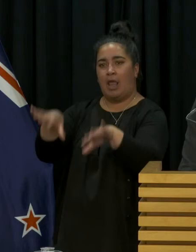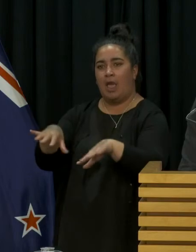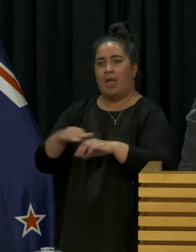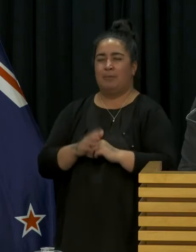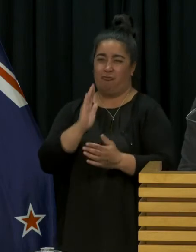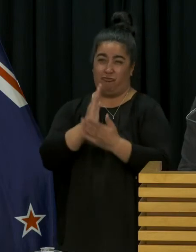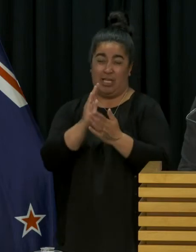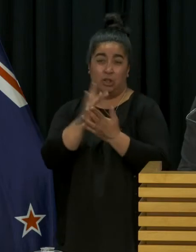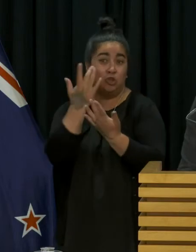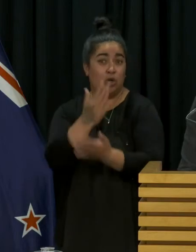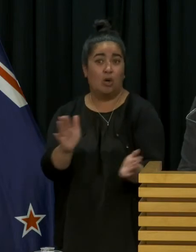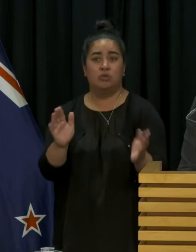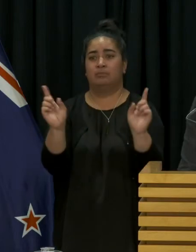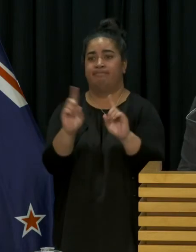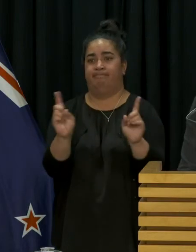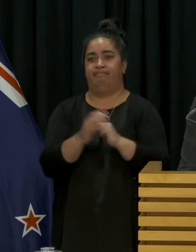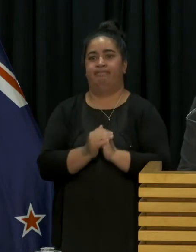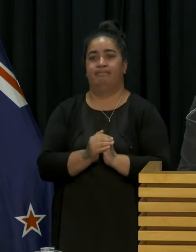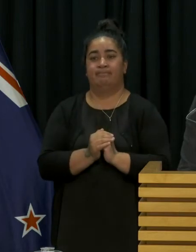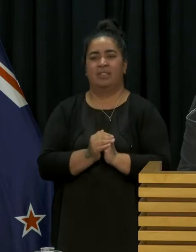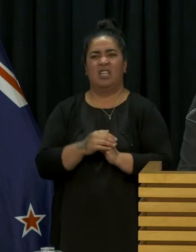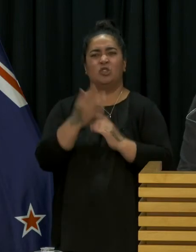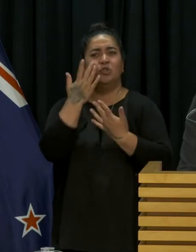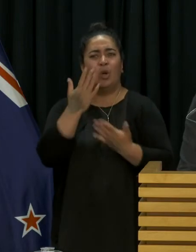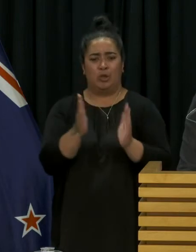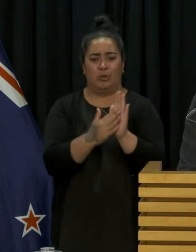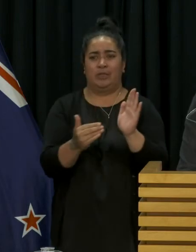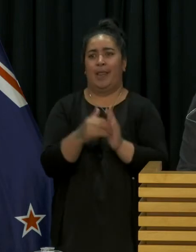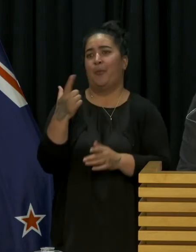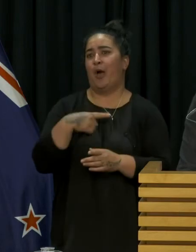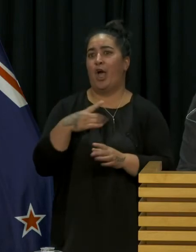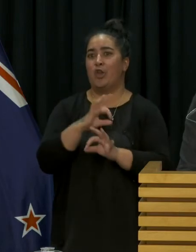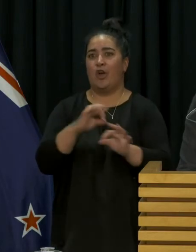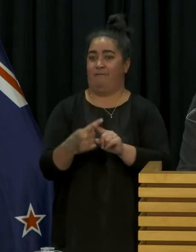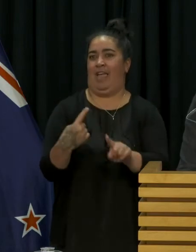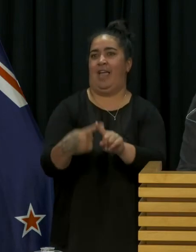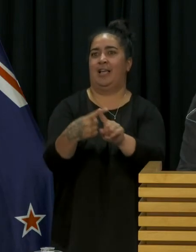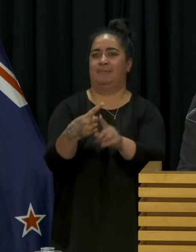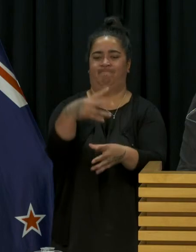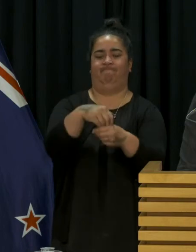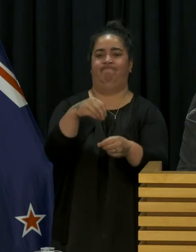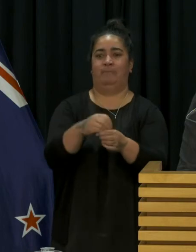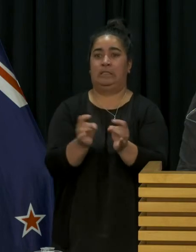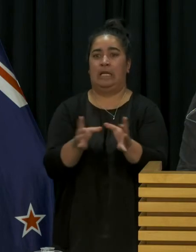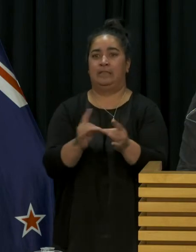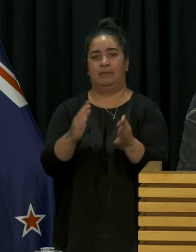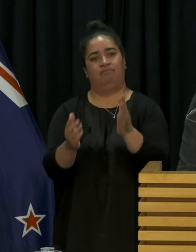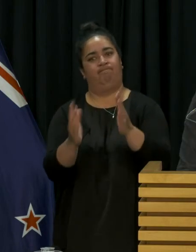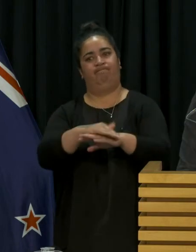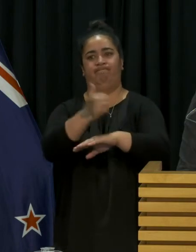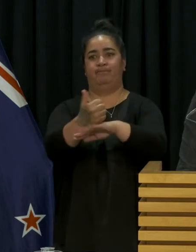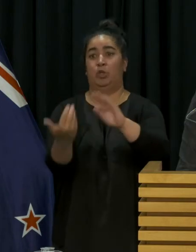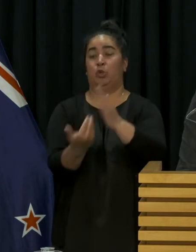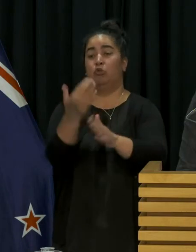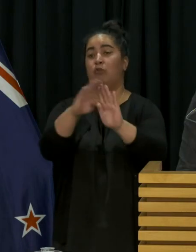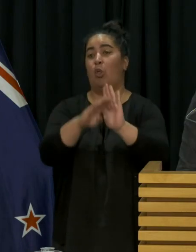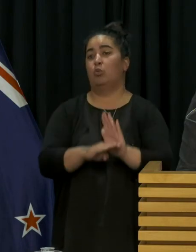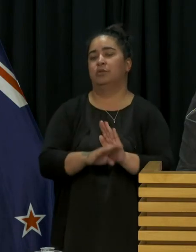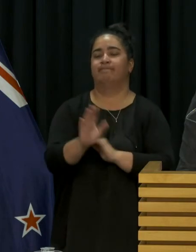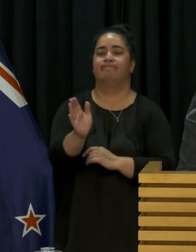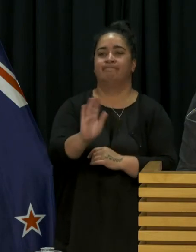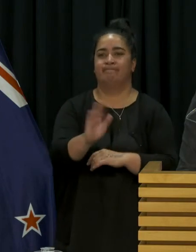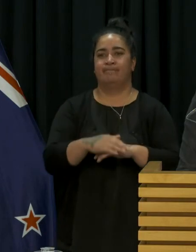why it's so important that New Zealand has not rushed into this. This needs to be very carefully considered. We have to even look at areas